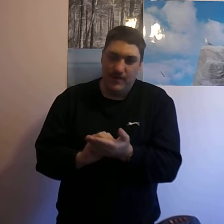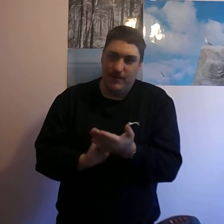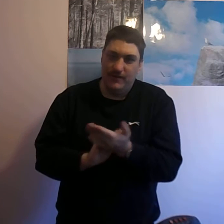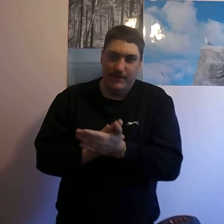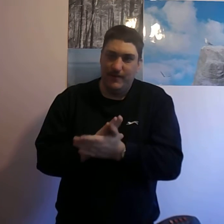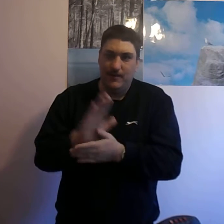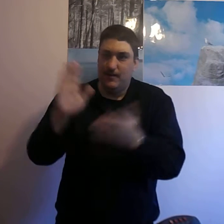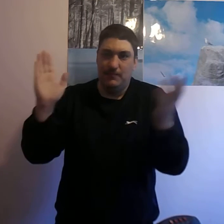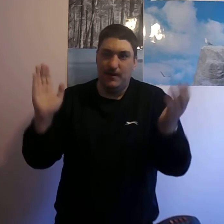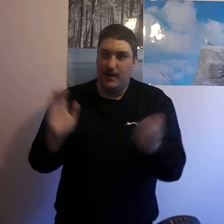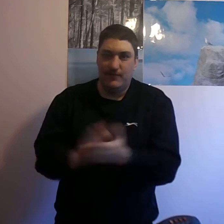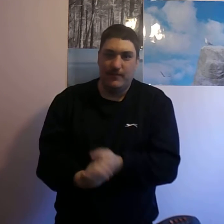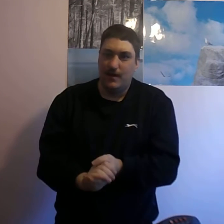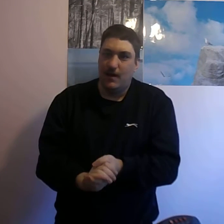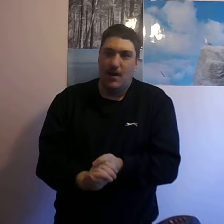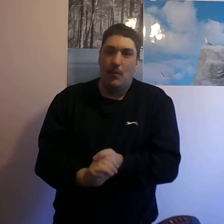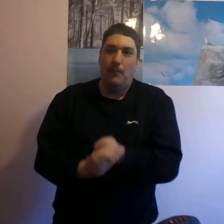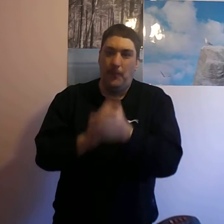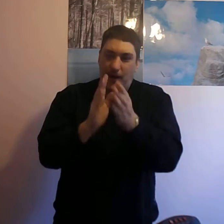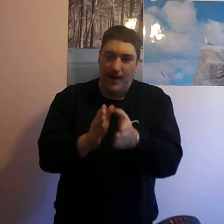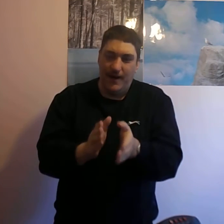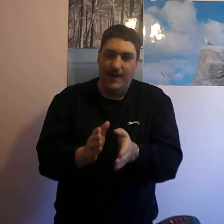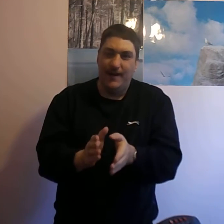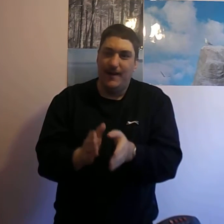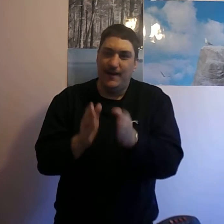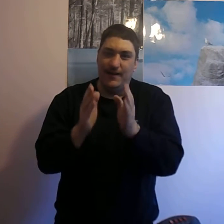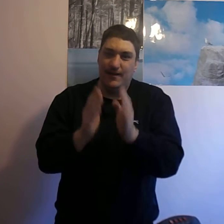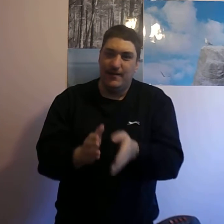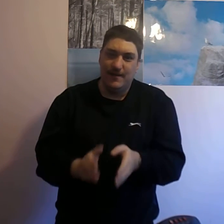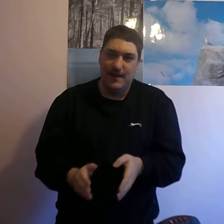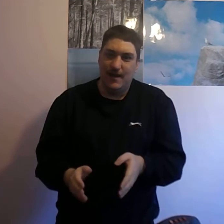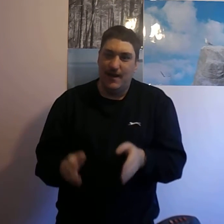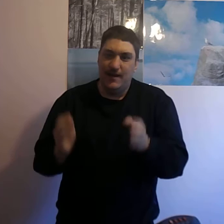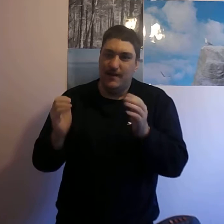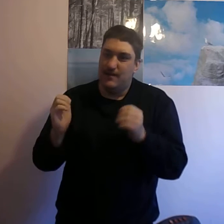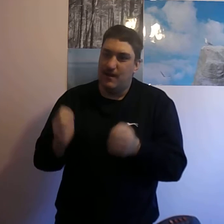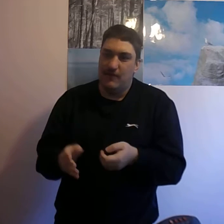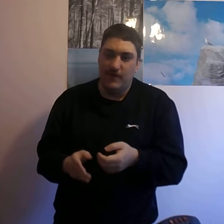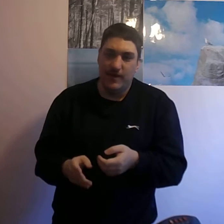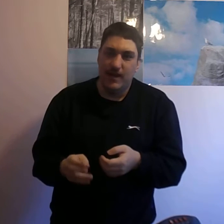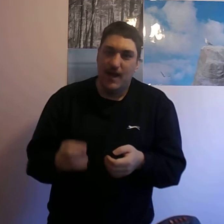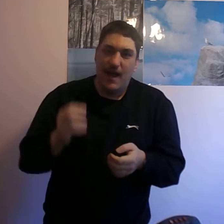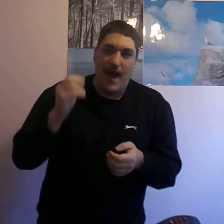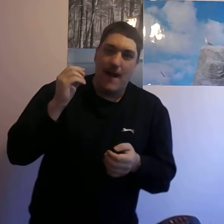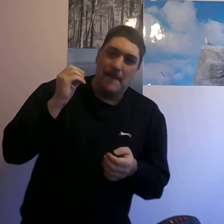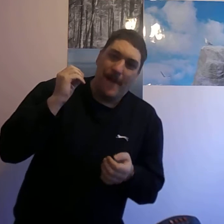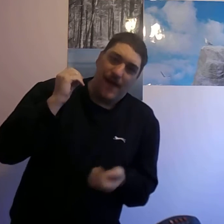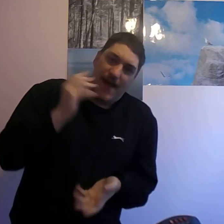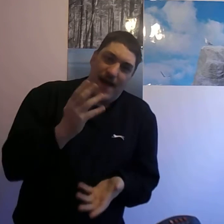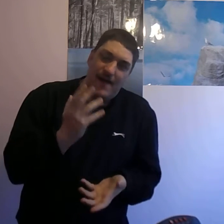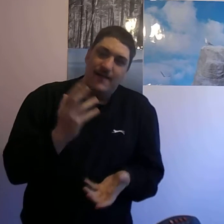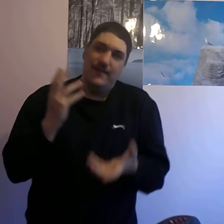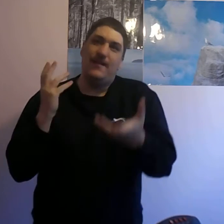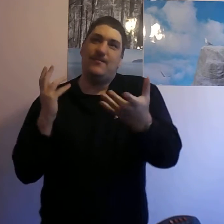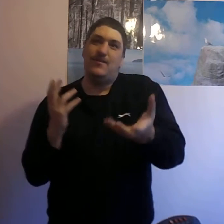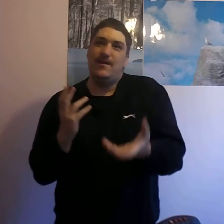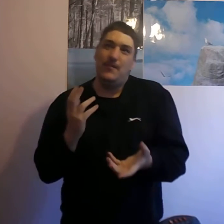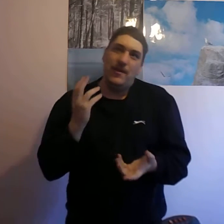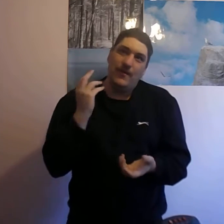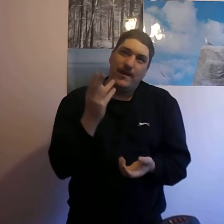beyond belief. But honestly, it is so funny. But yeah, that's where you meet Wheatley.